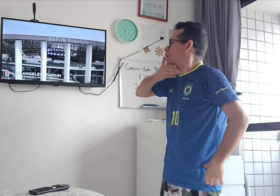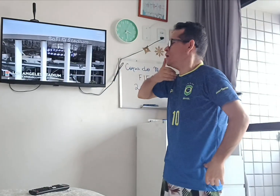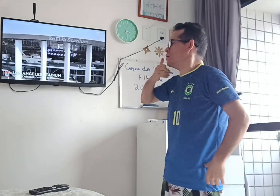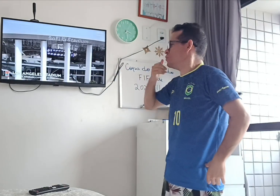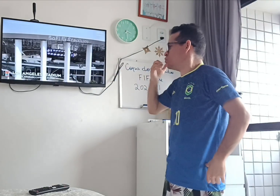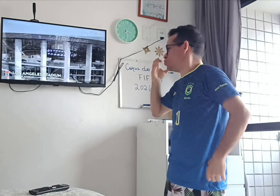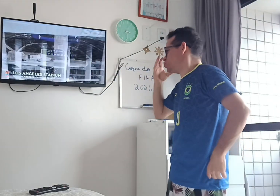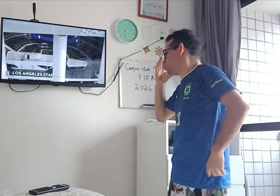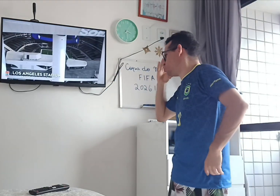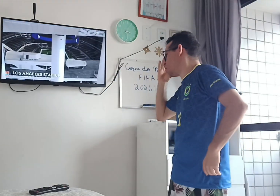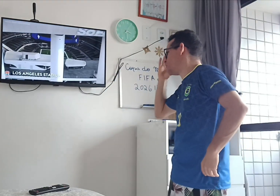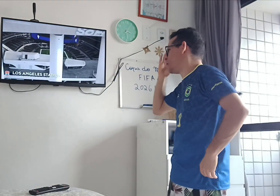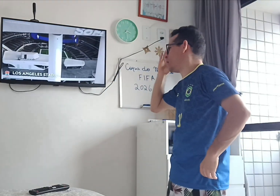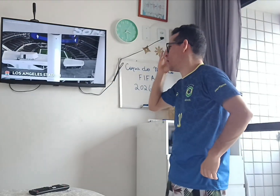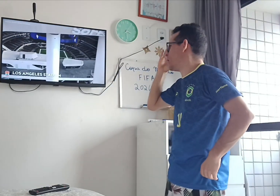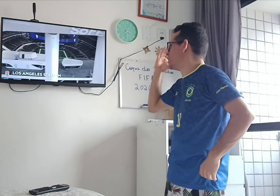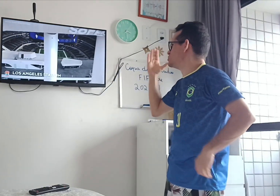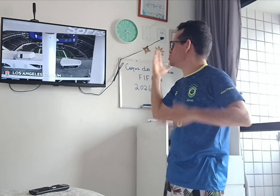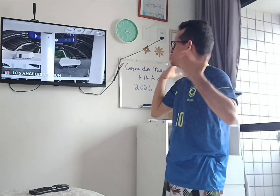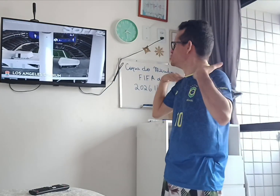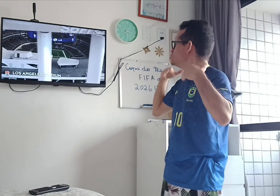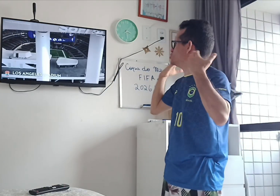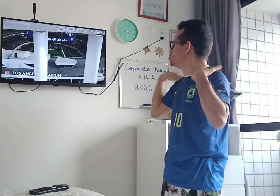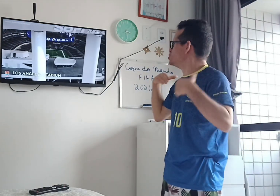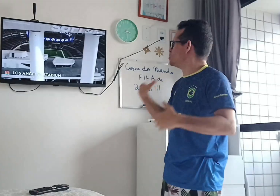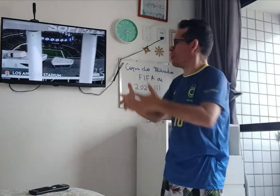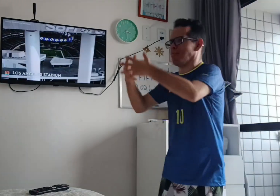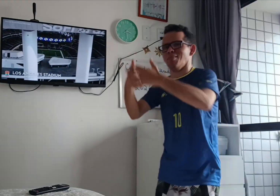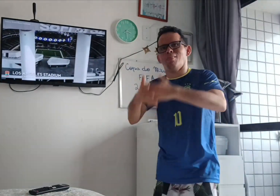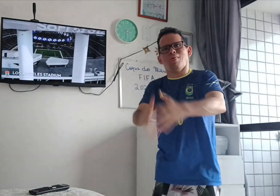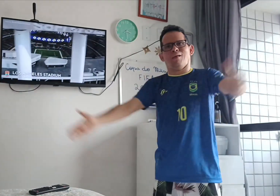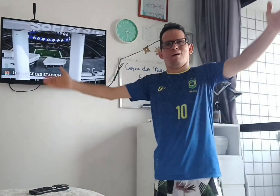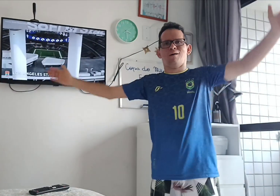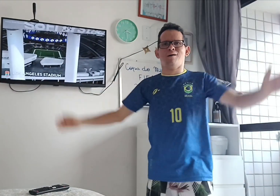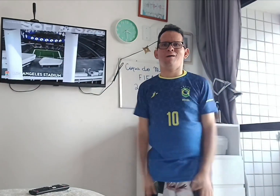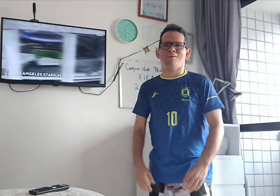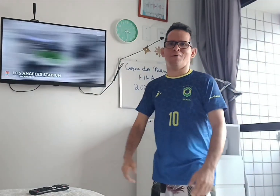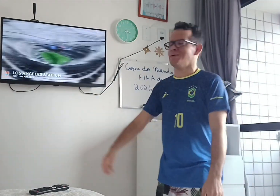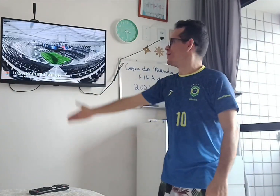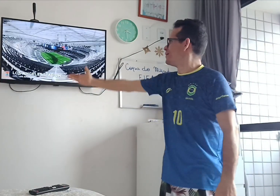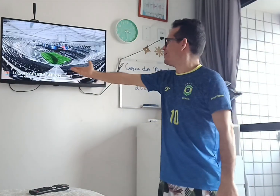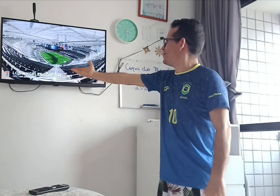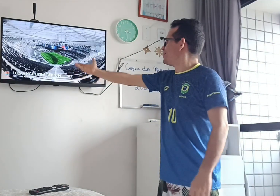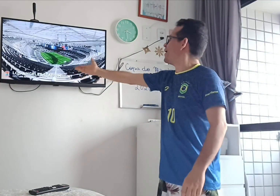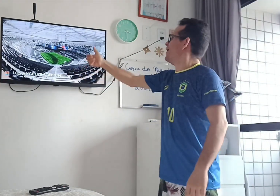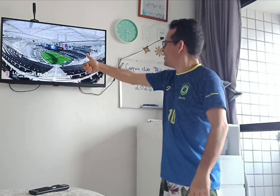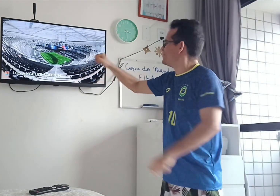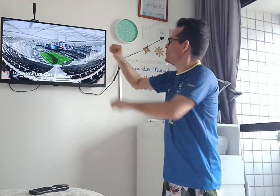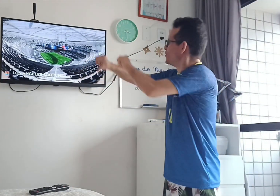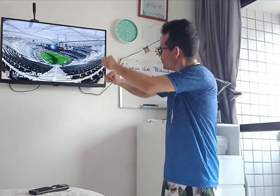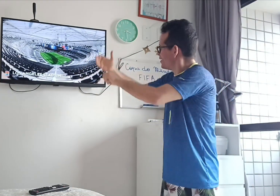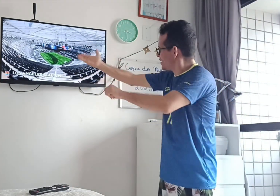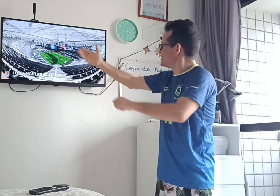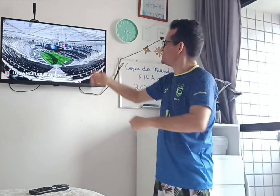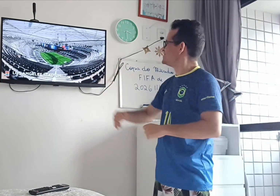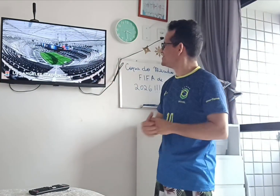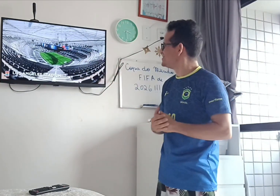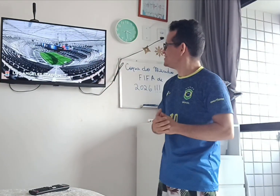underline its status as one of the most innovative and expensive stadiums in the world. The production of content displayed during a match on the giant